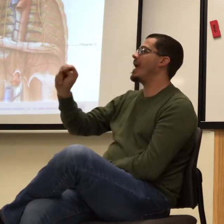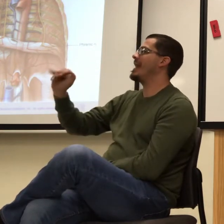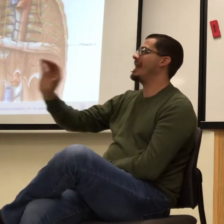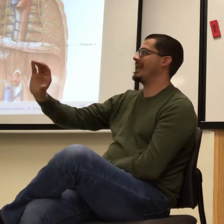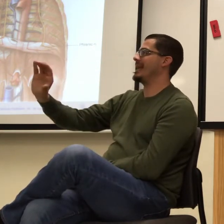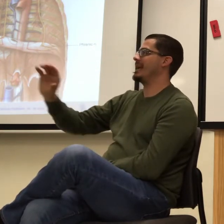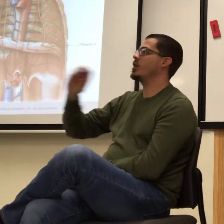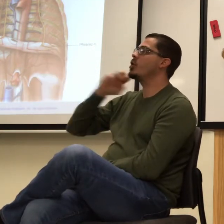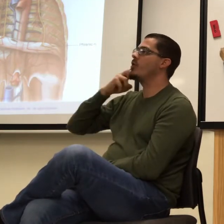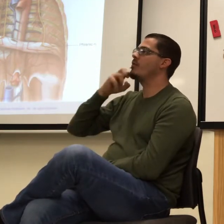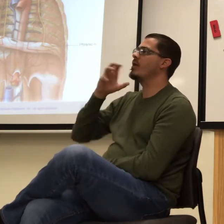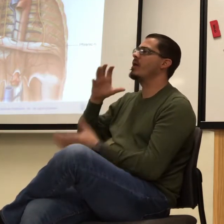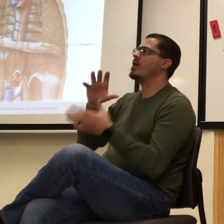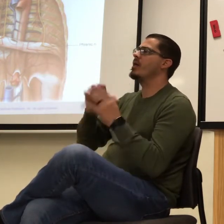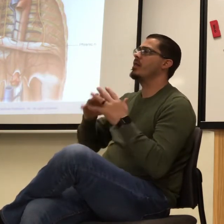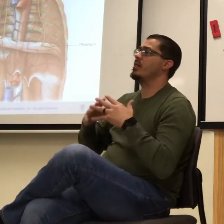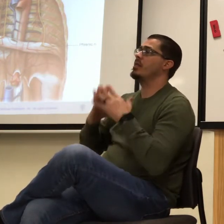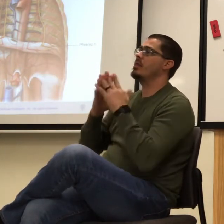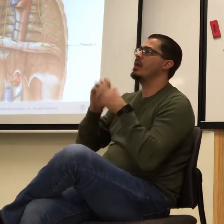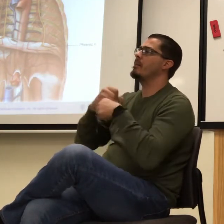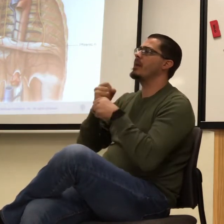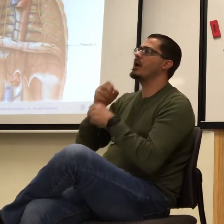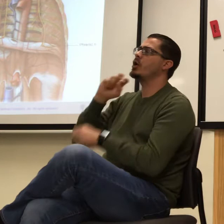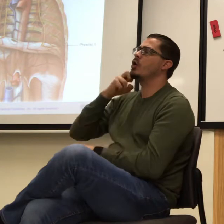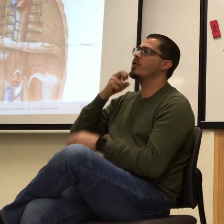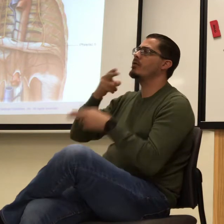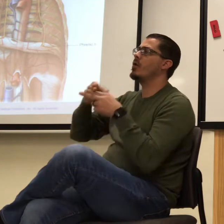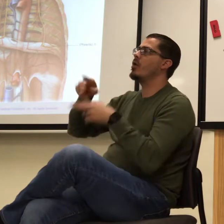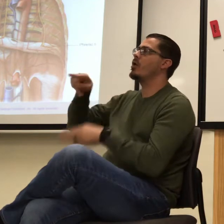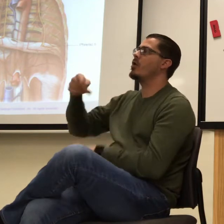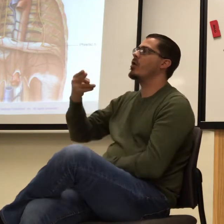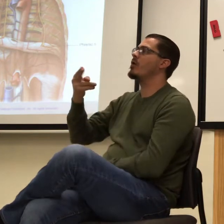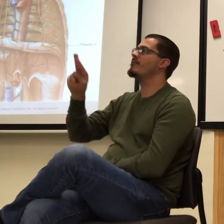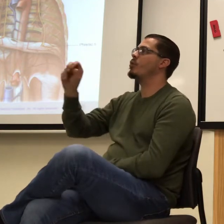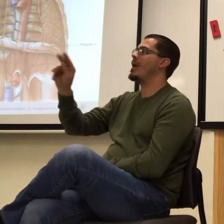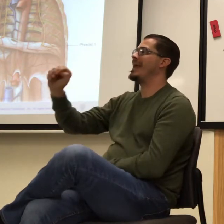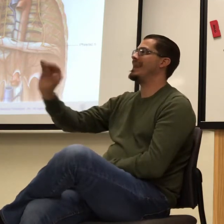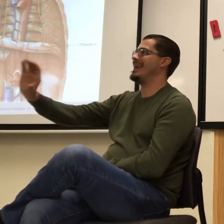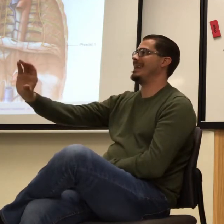they form a nerve called phrenic nerve.